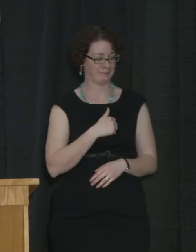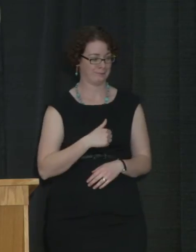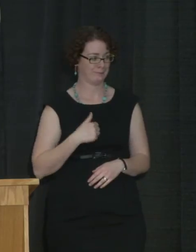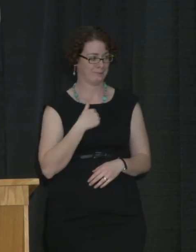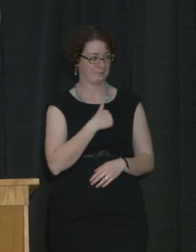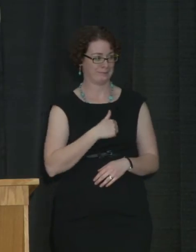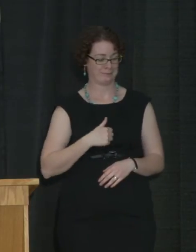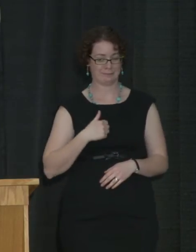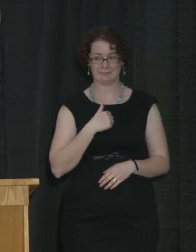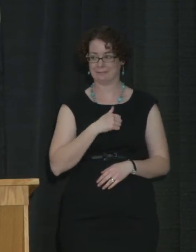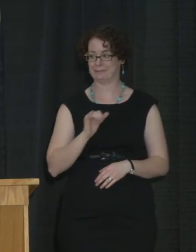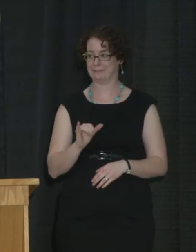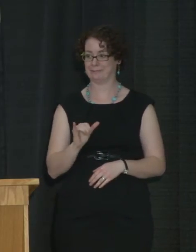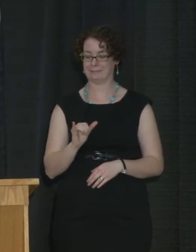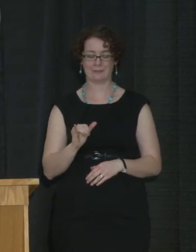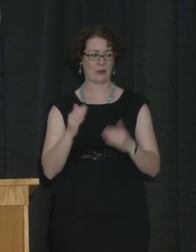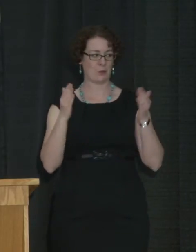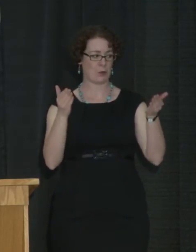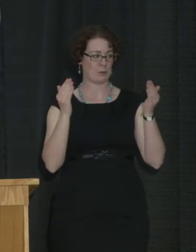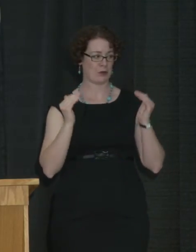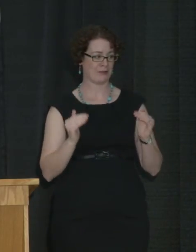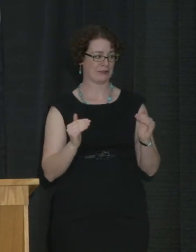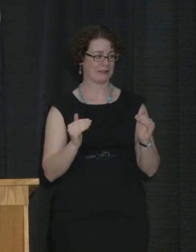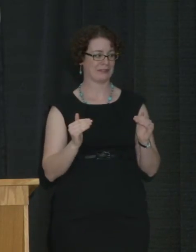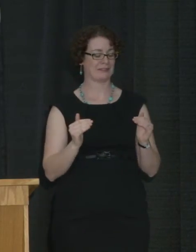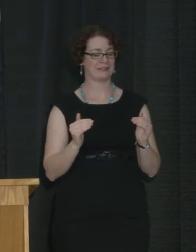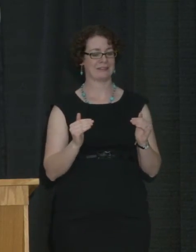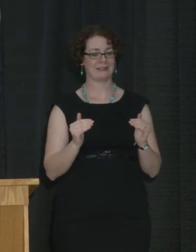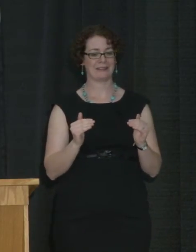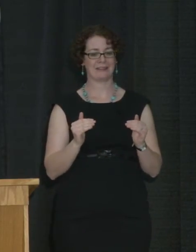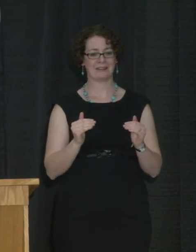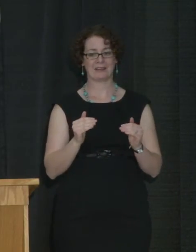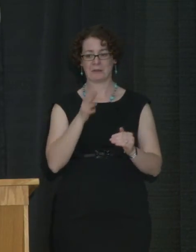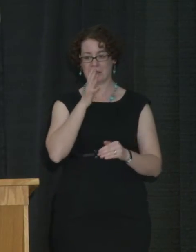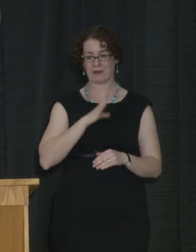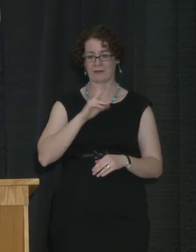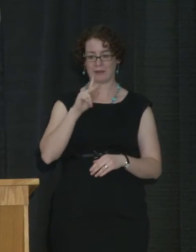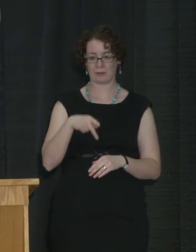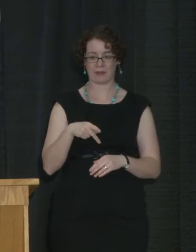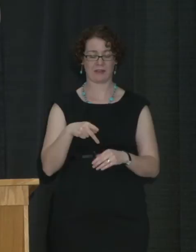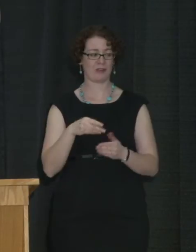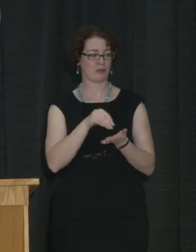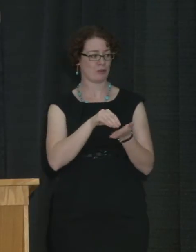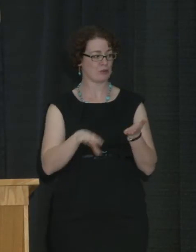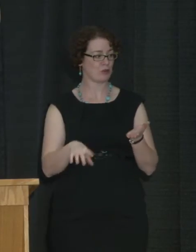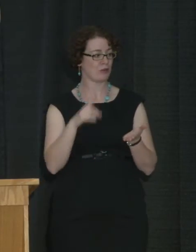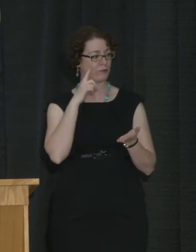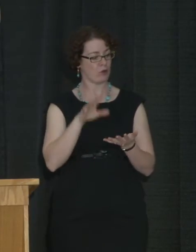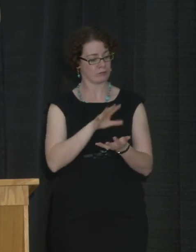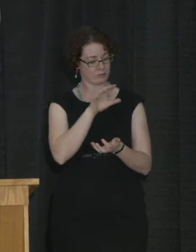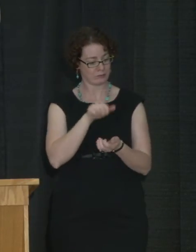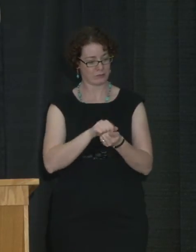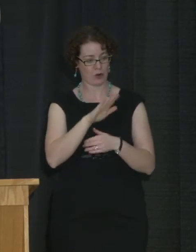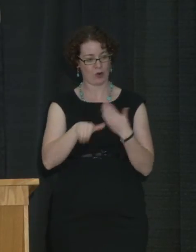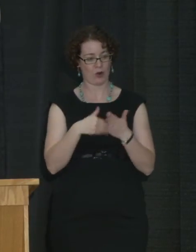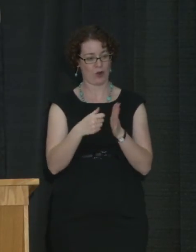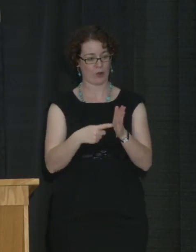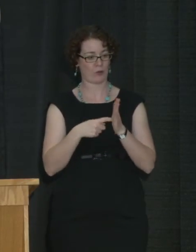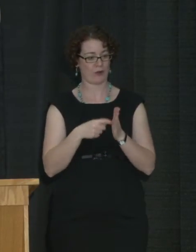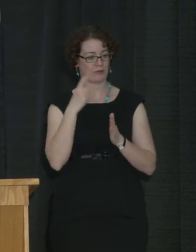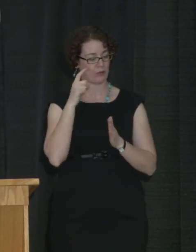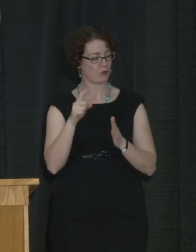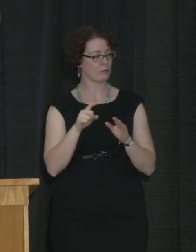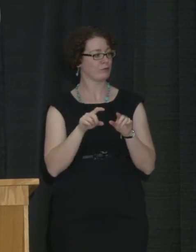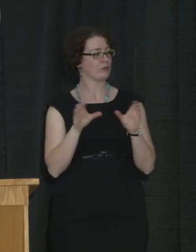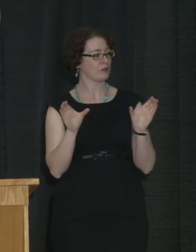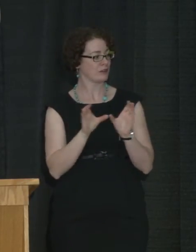My apologies. We're moving on now to the, Madam Vice President, I present to you the following candidates who have completed all of the requirements for